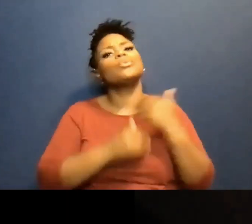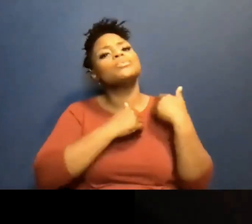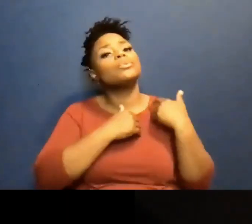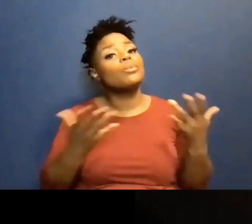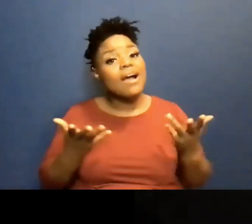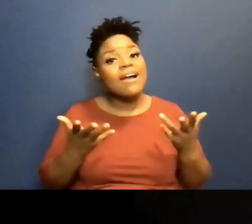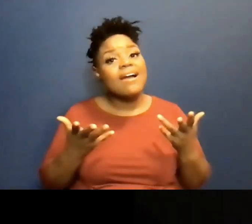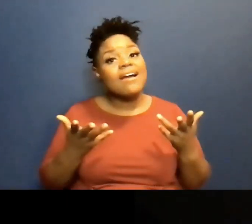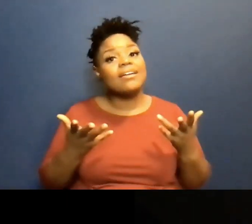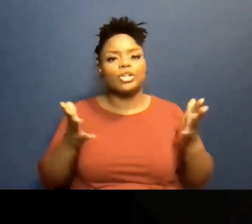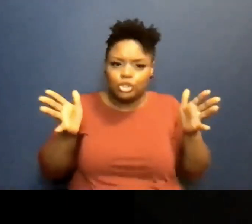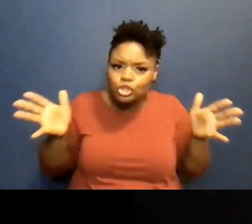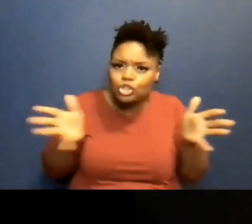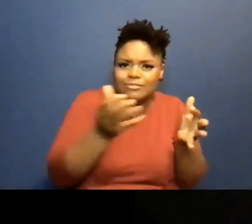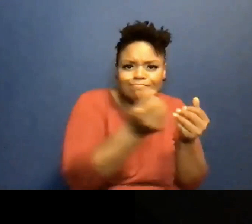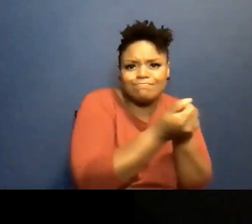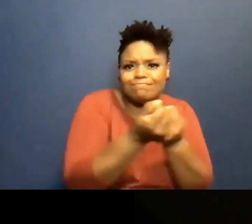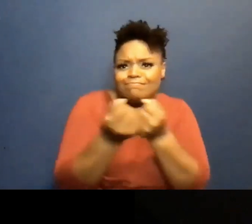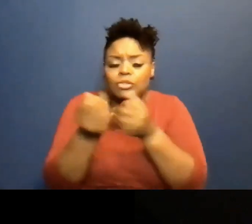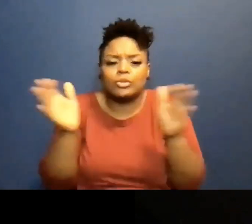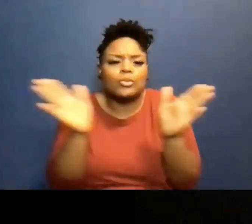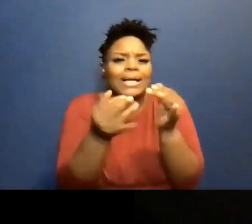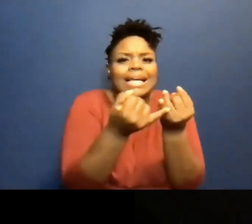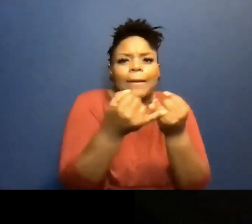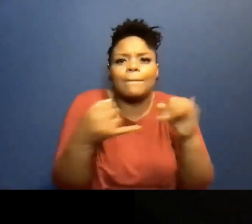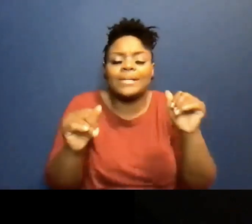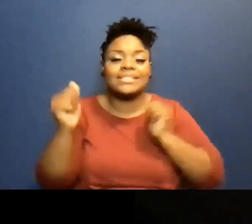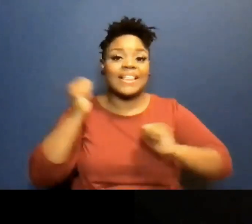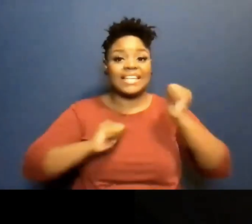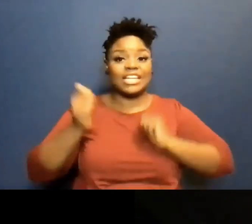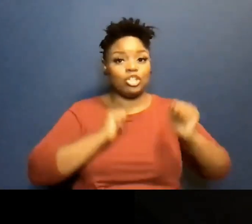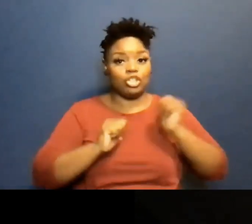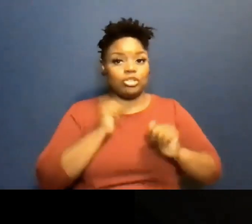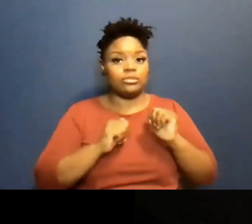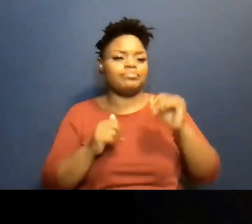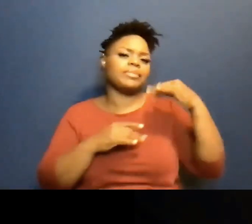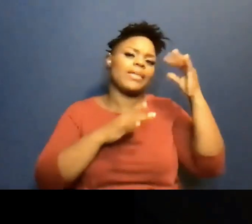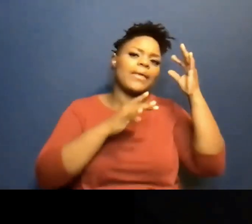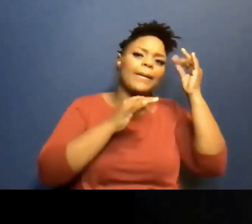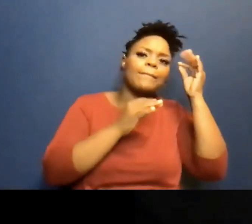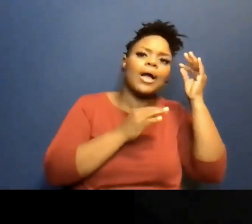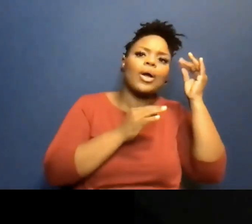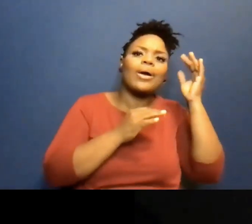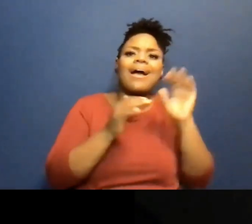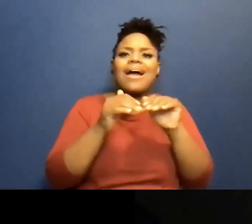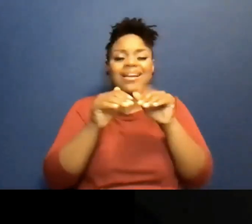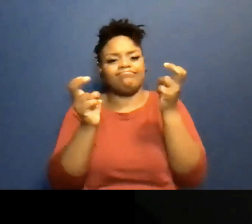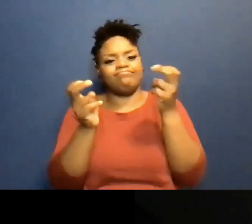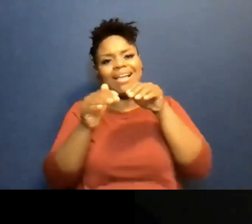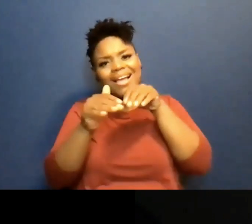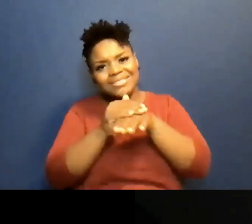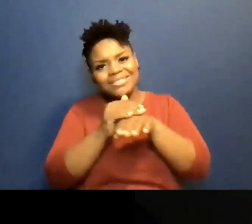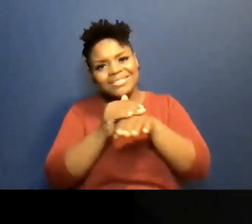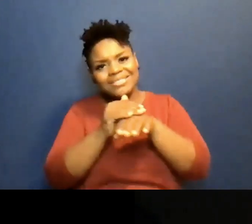to think a lot more, think much harder about access, and not also in terms of the sort